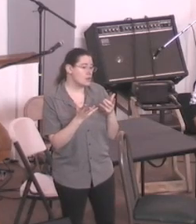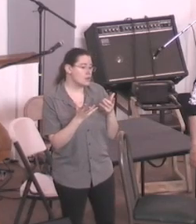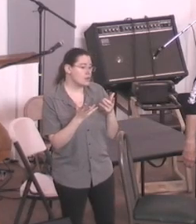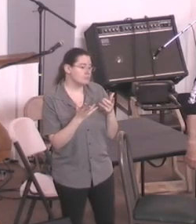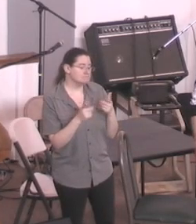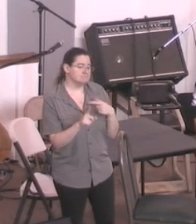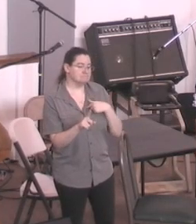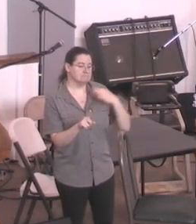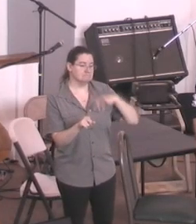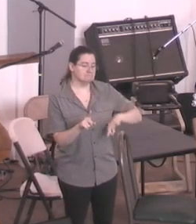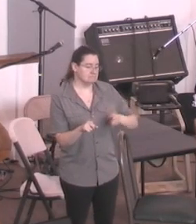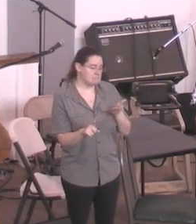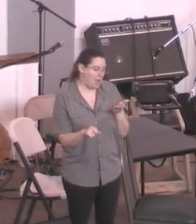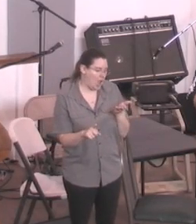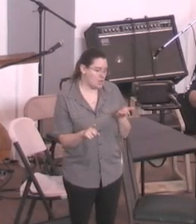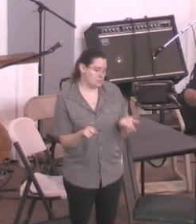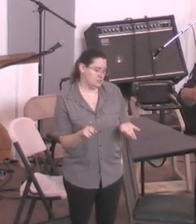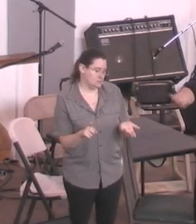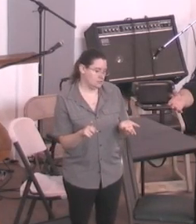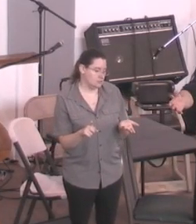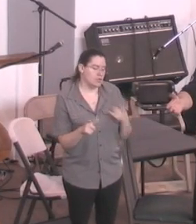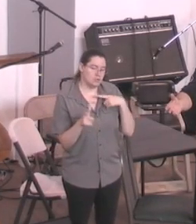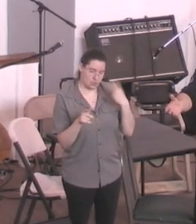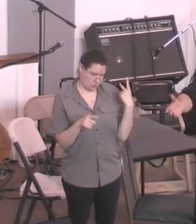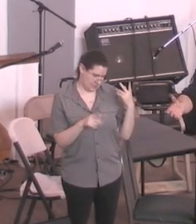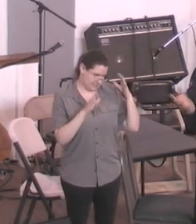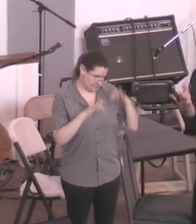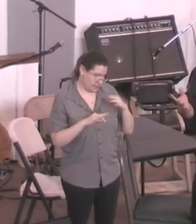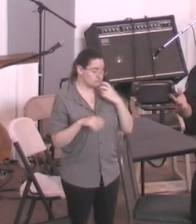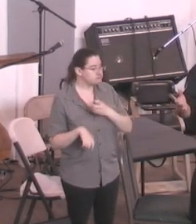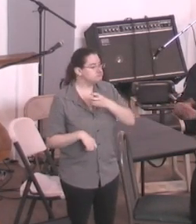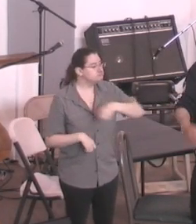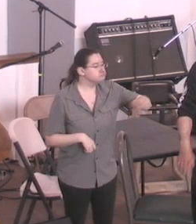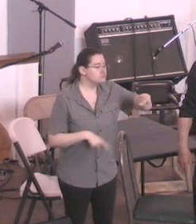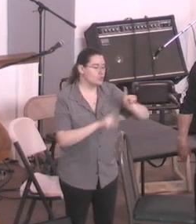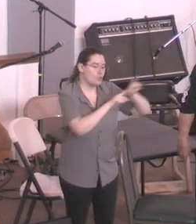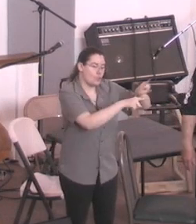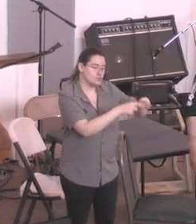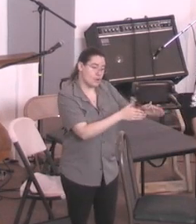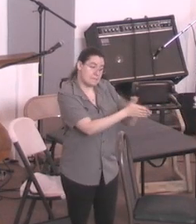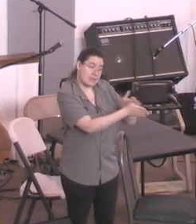zip out of it. And so we decided we're going to go to the Methodist church.